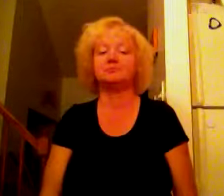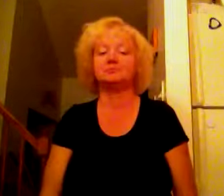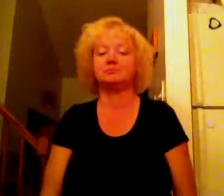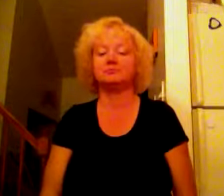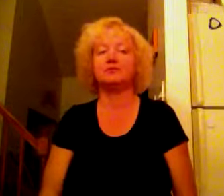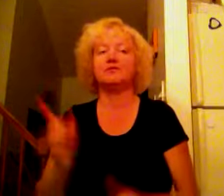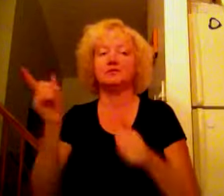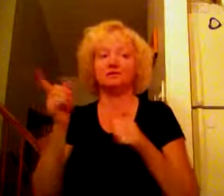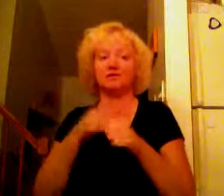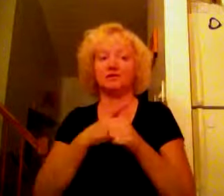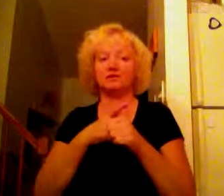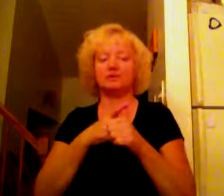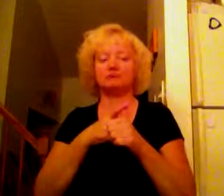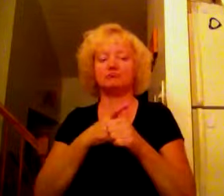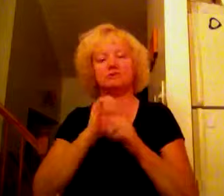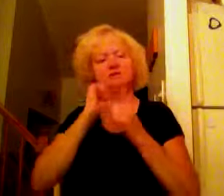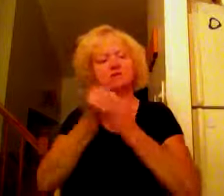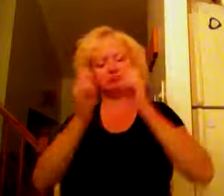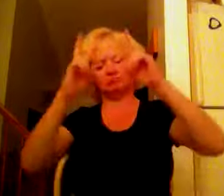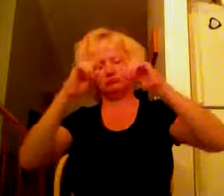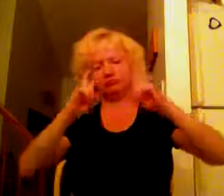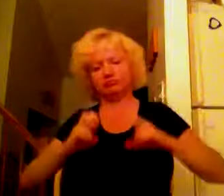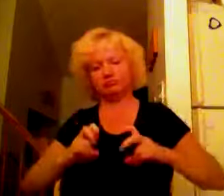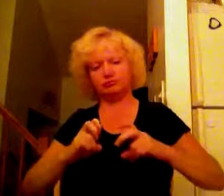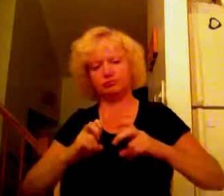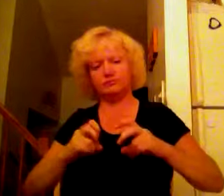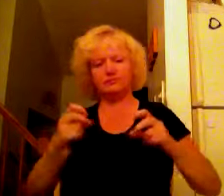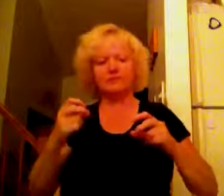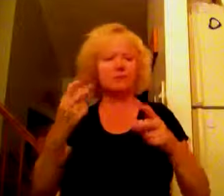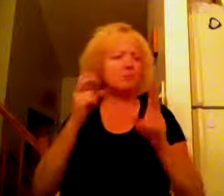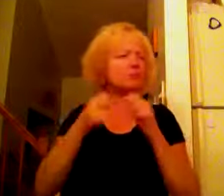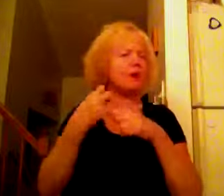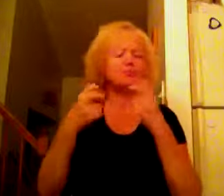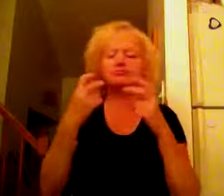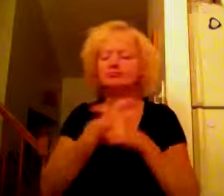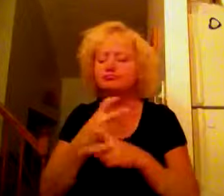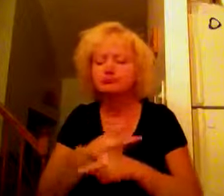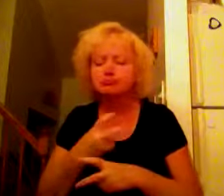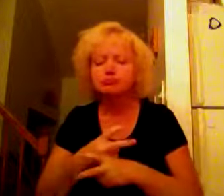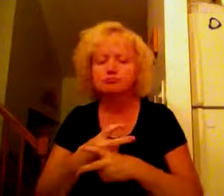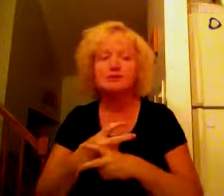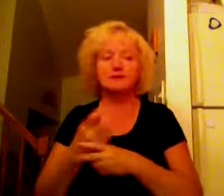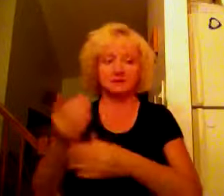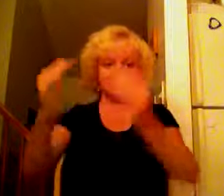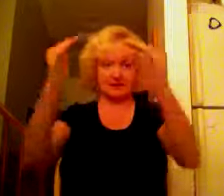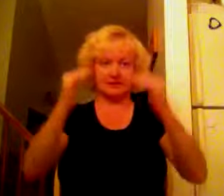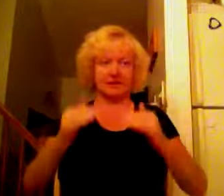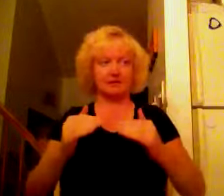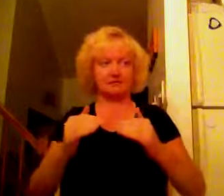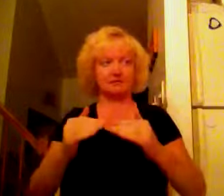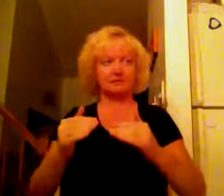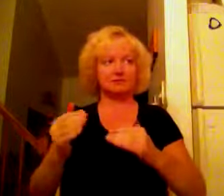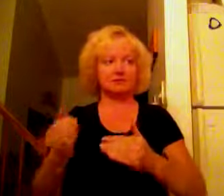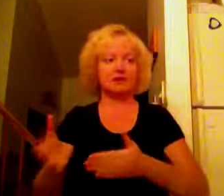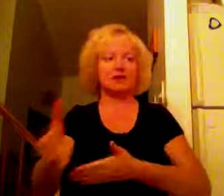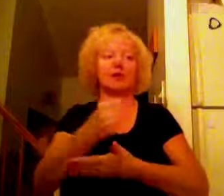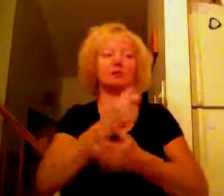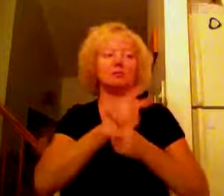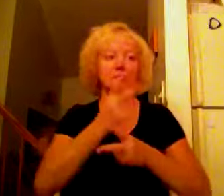First, assess the situation and identify the problem. Next, get the appropriate materials to dispose of the syringe safely. You will